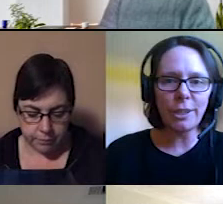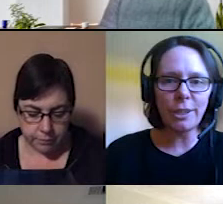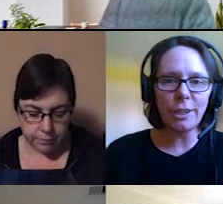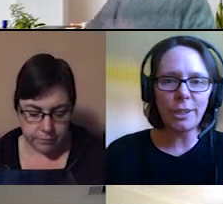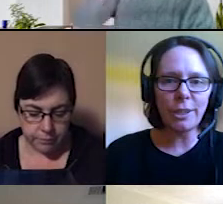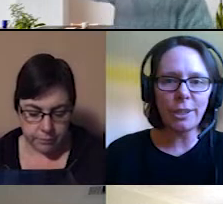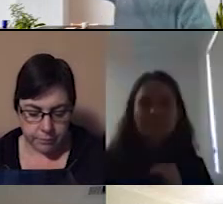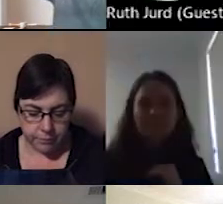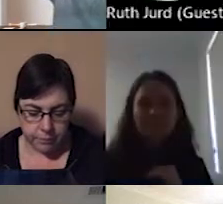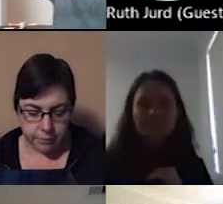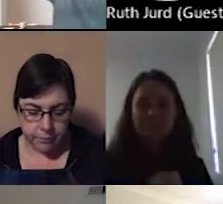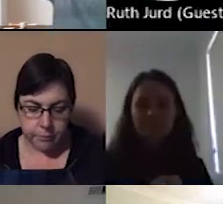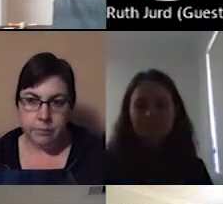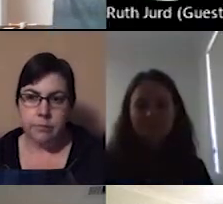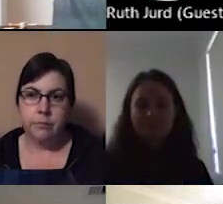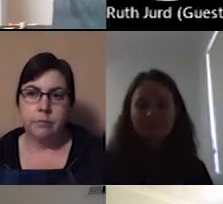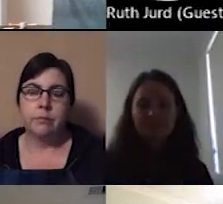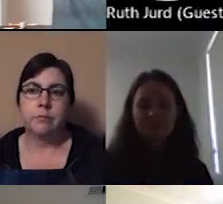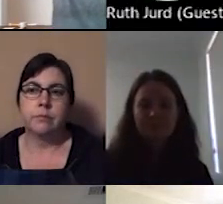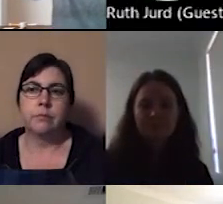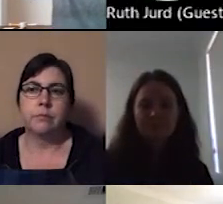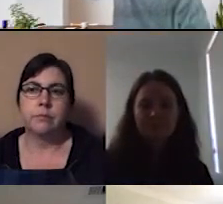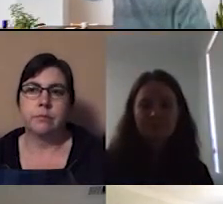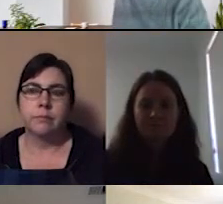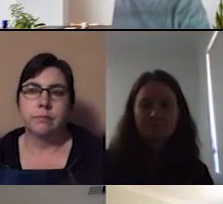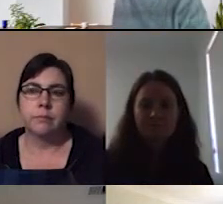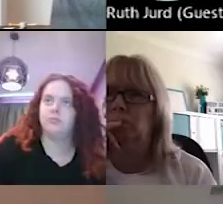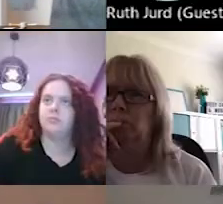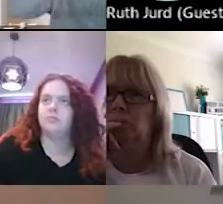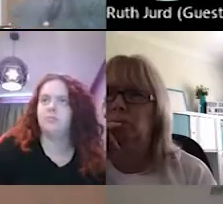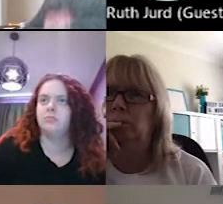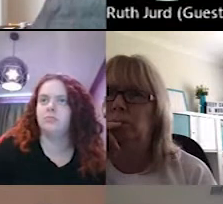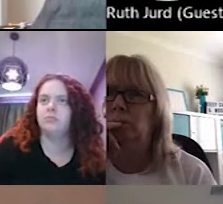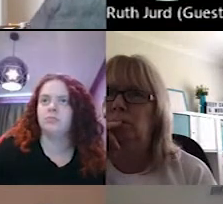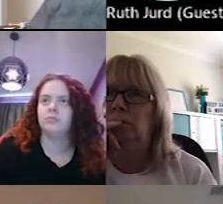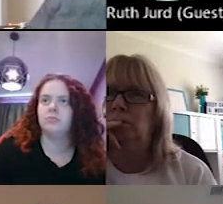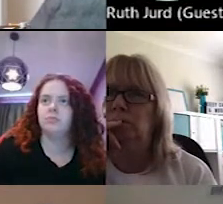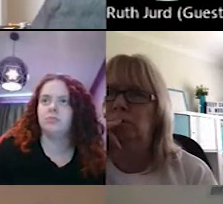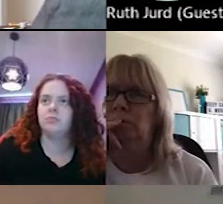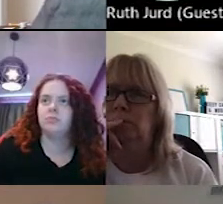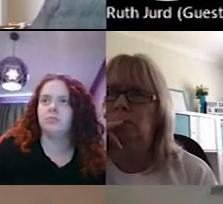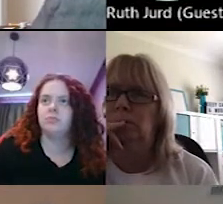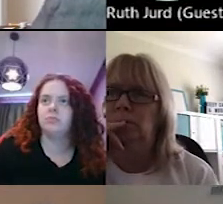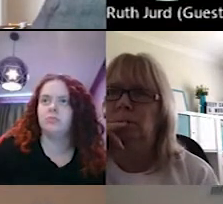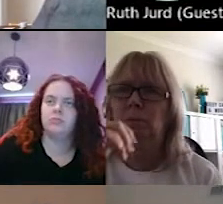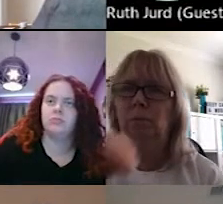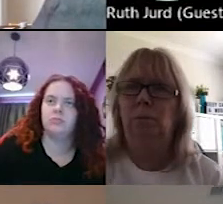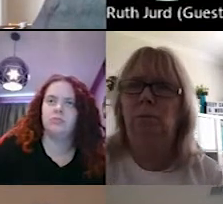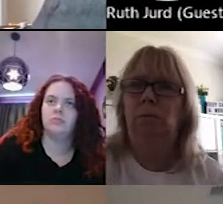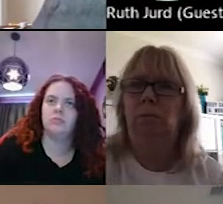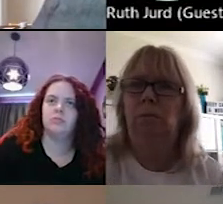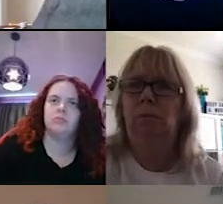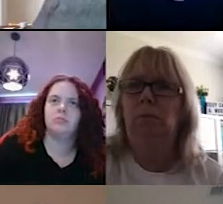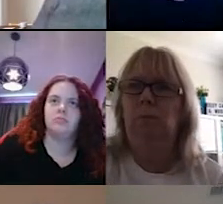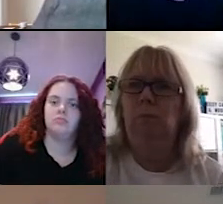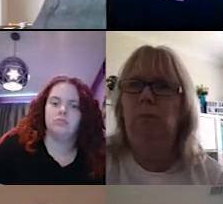So if you click on, if you enter this link into your browser, there you should arrive at a page that,